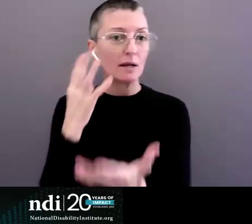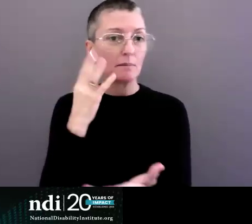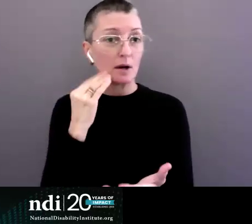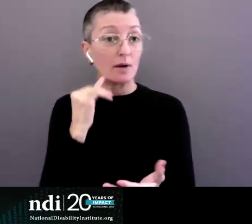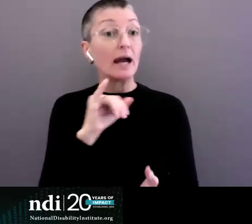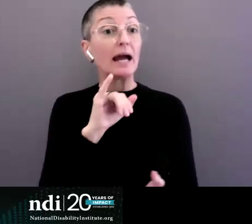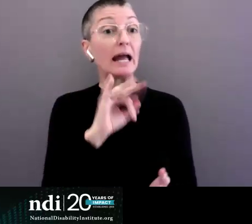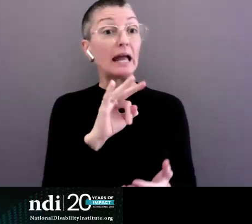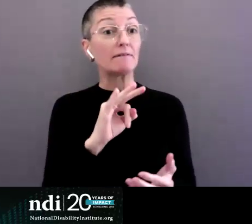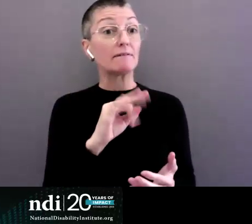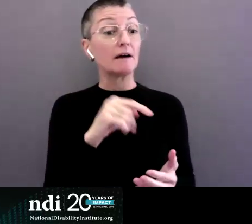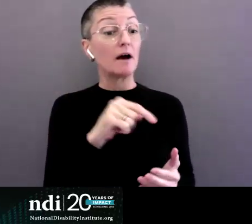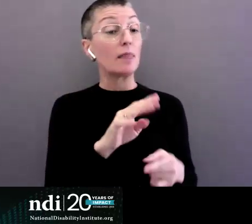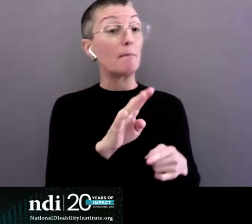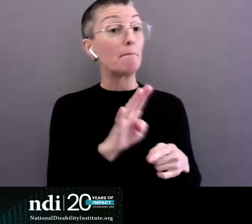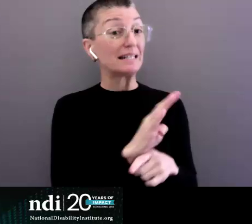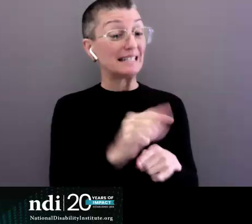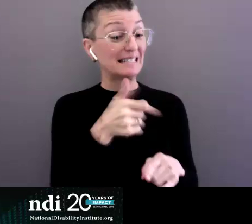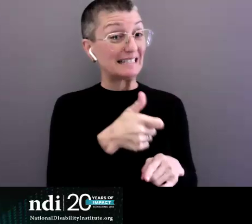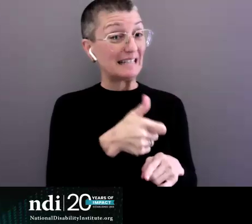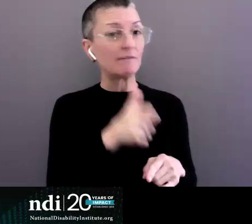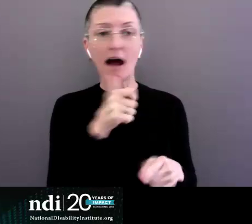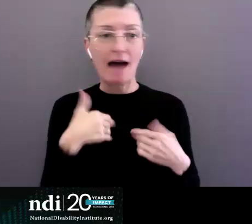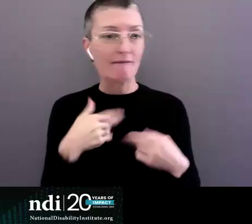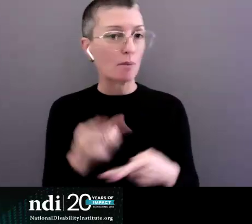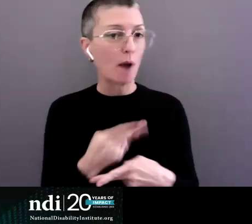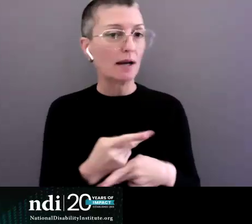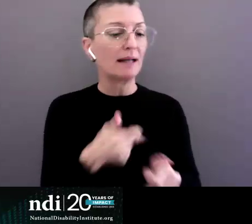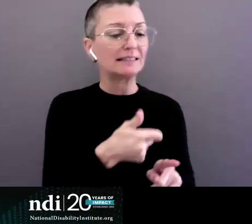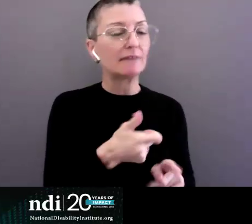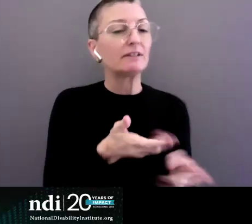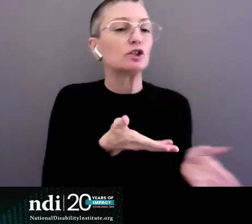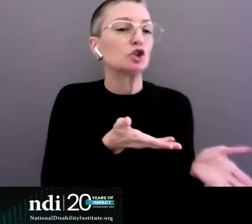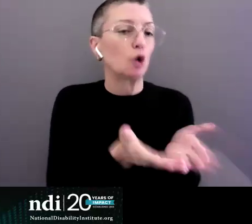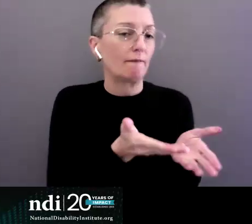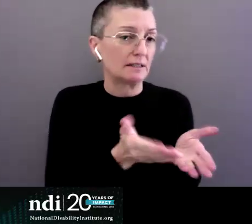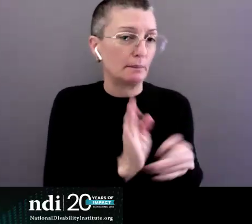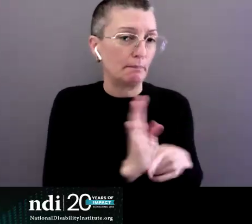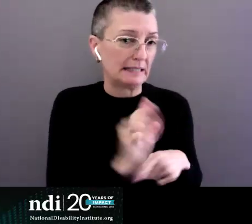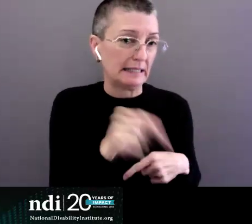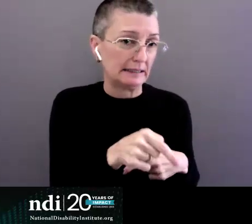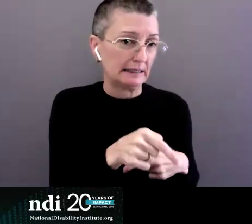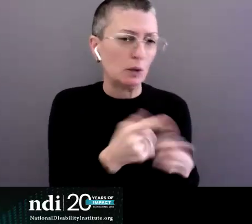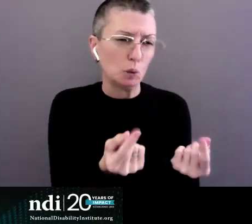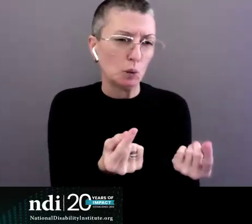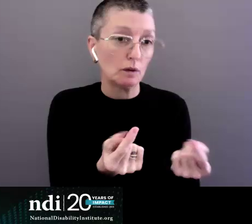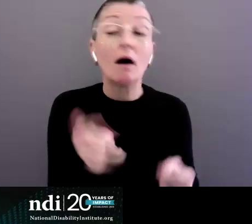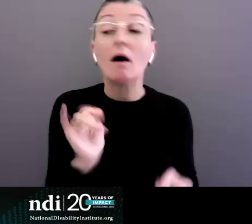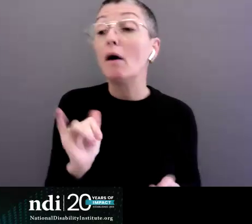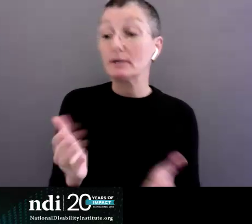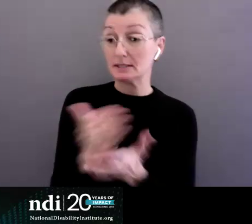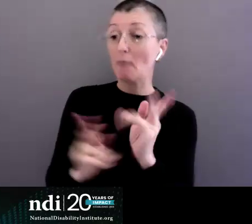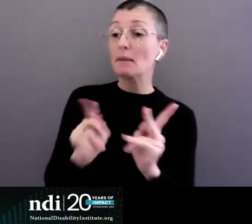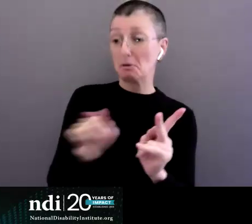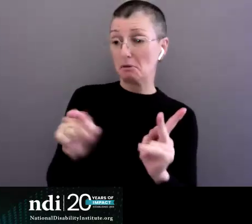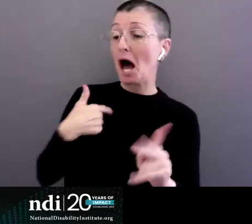a product. Can you give us a little bit about that? Yeah, so I've coached some people who've had a service-based business,